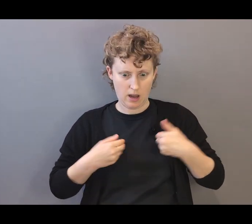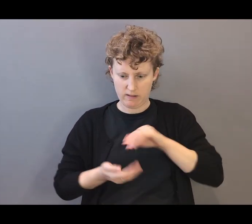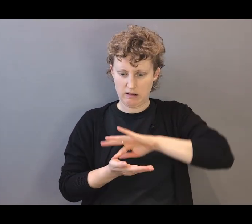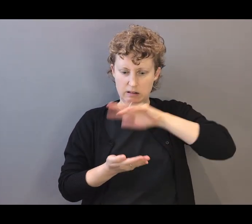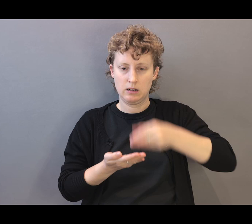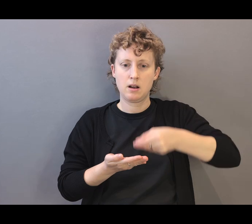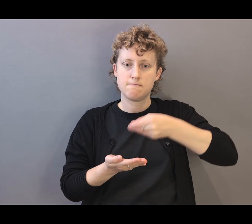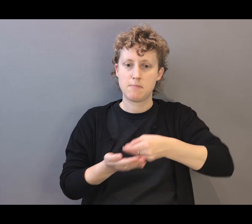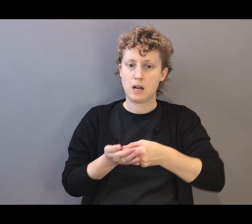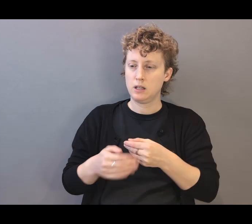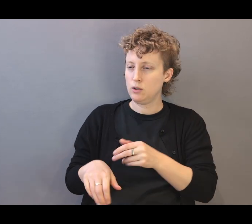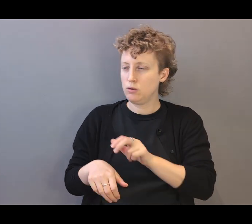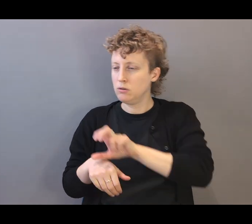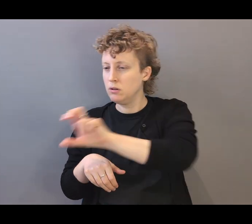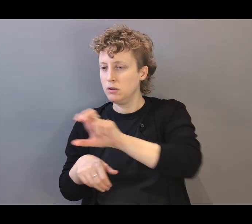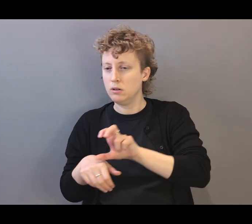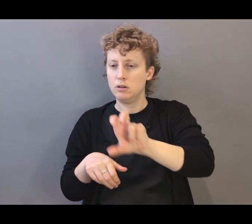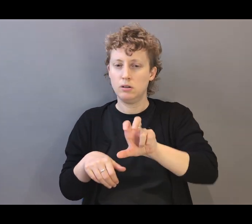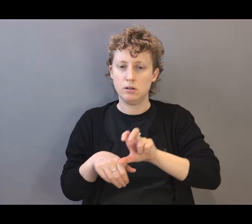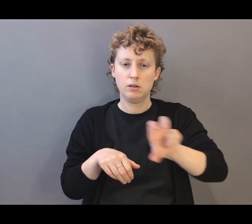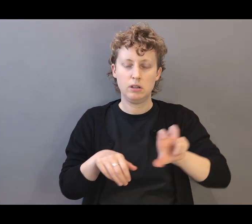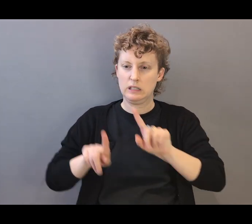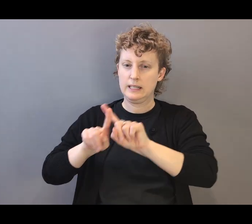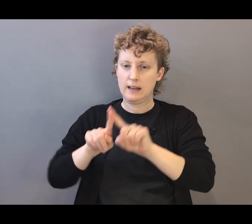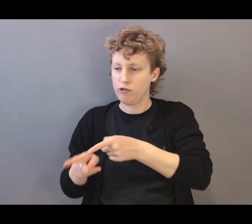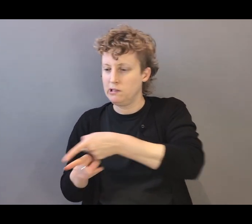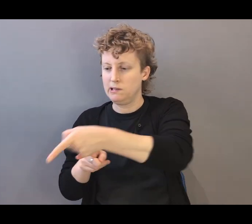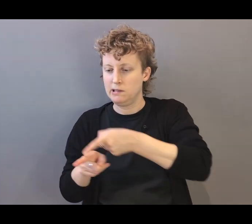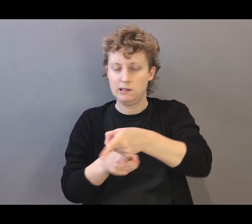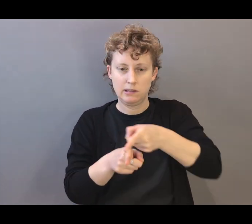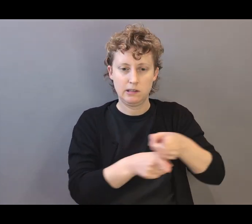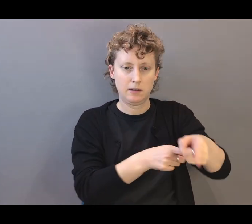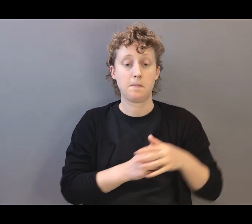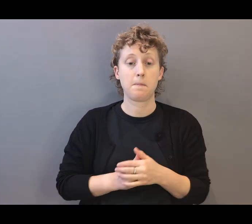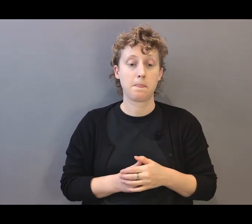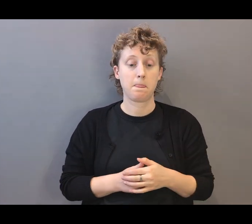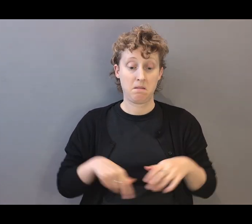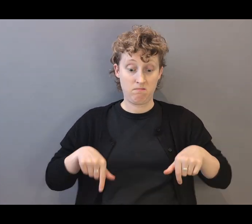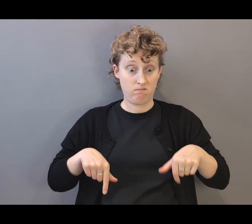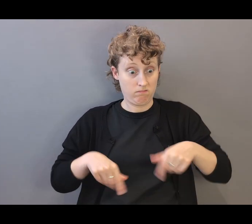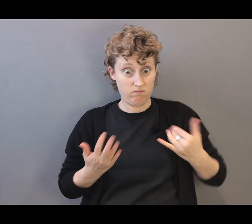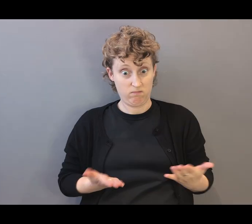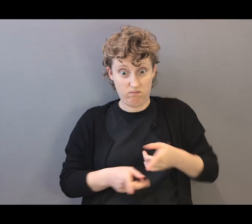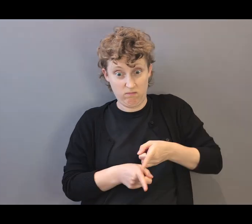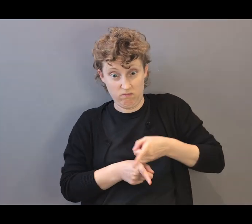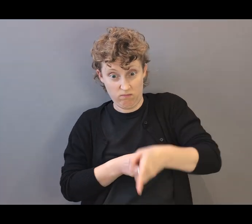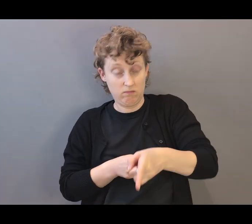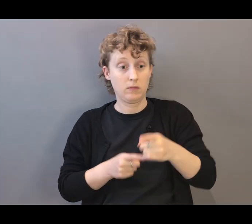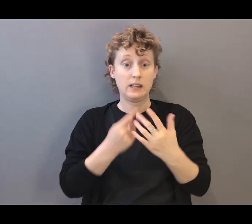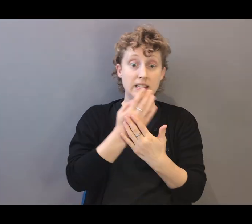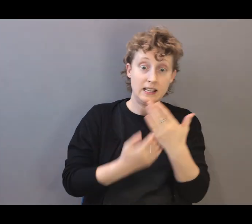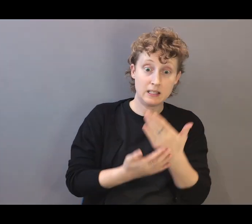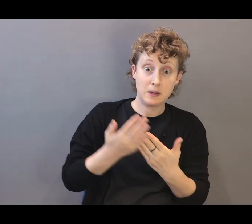in different areas. And for those working on disability and accessibility, we know that the right decisions need to be taken